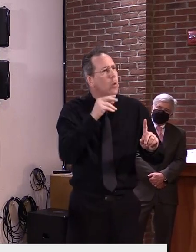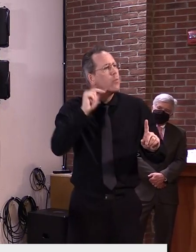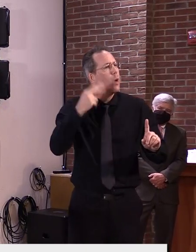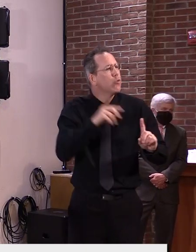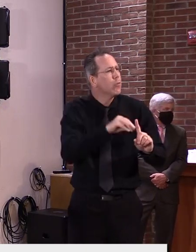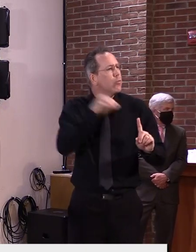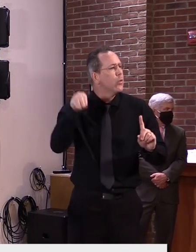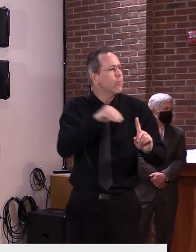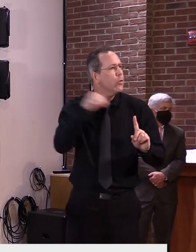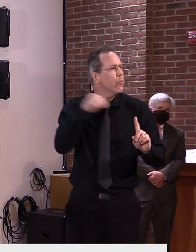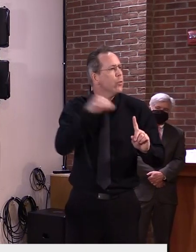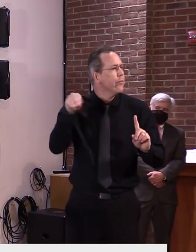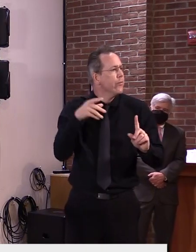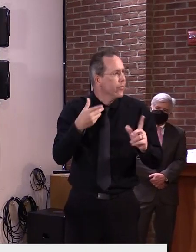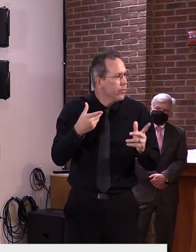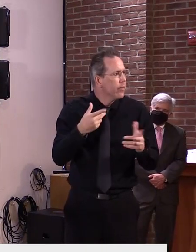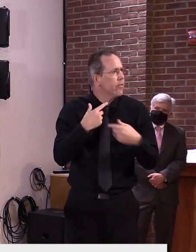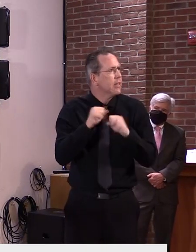Not that I'm aware of,